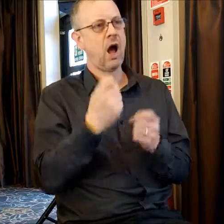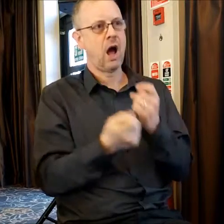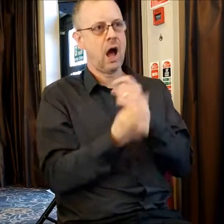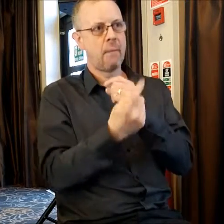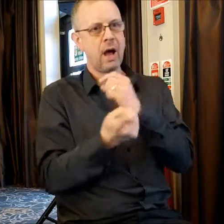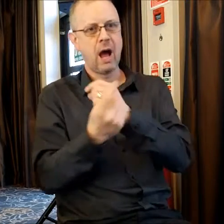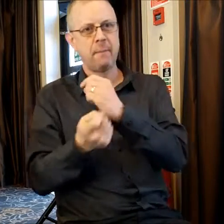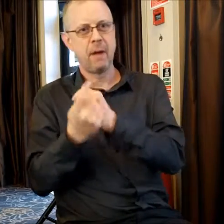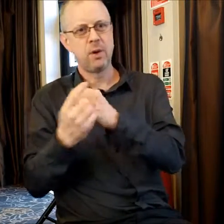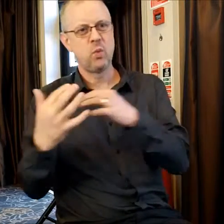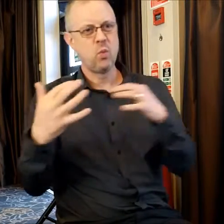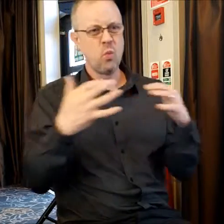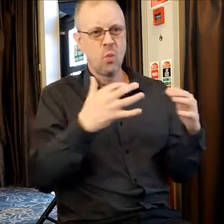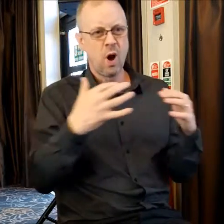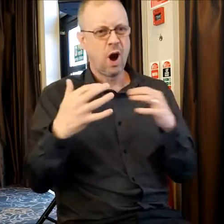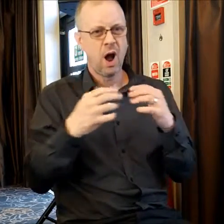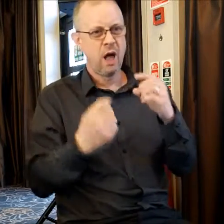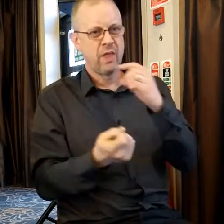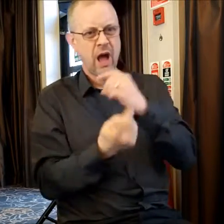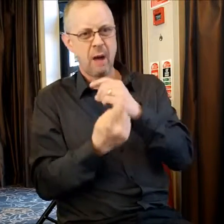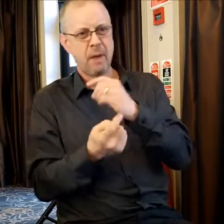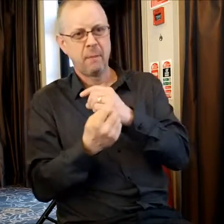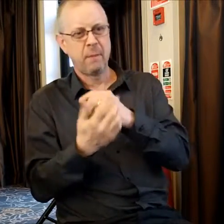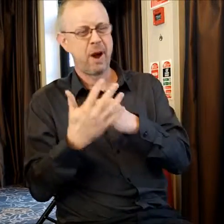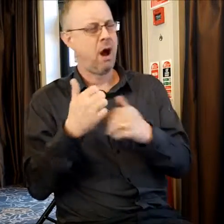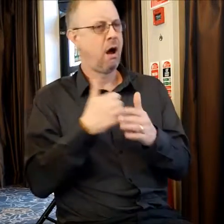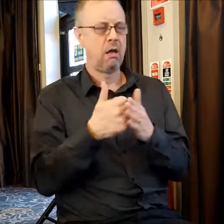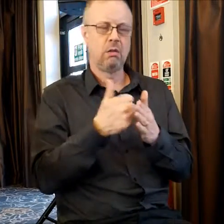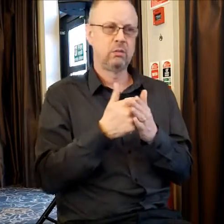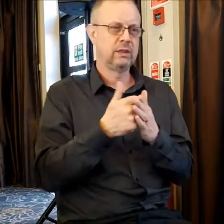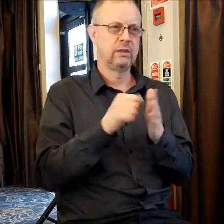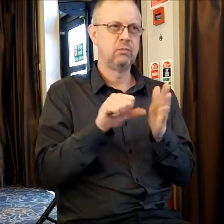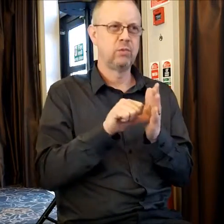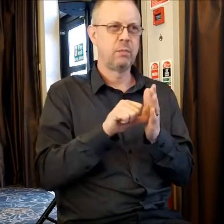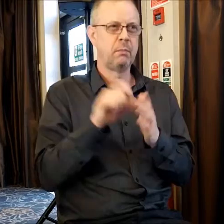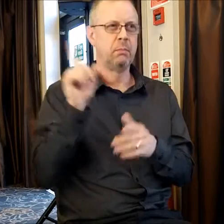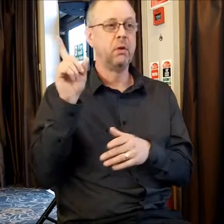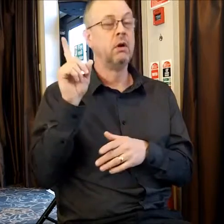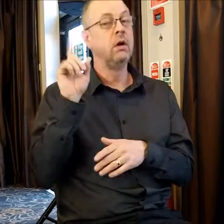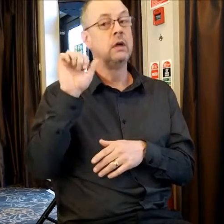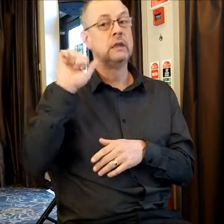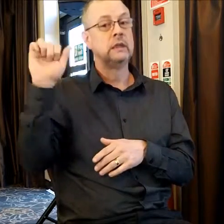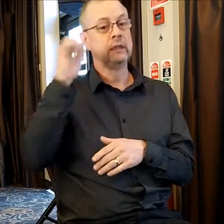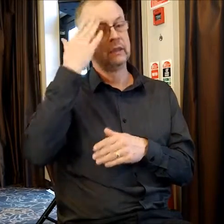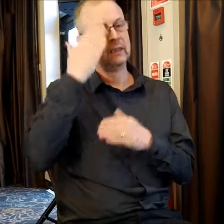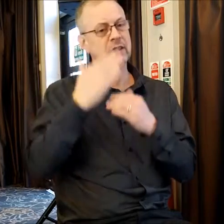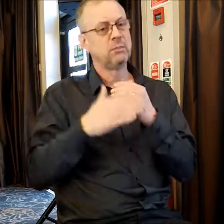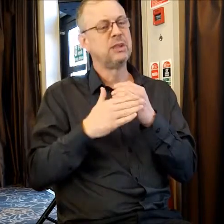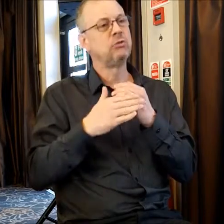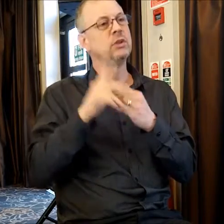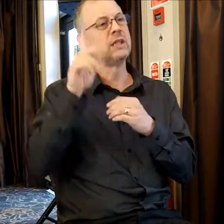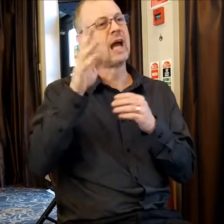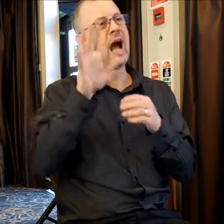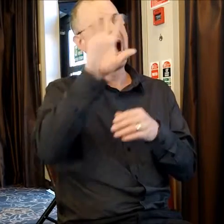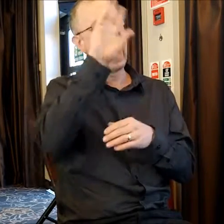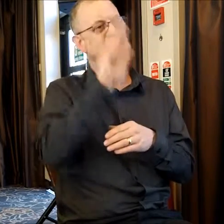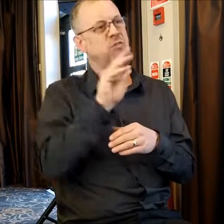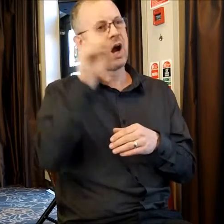found working in Africa that I don't really find in the UK is everybody's adaptable, everyone's flexible. There's